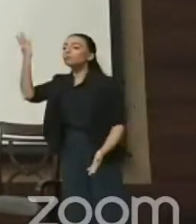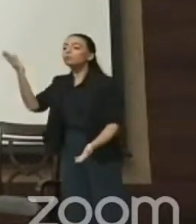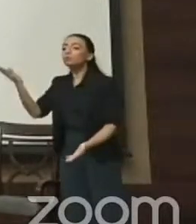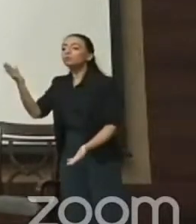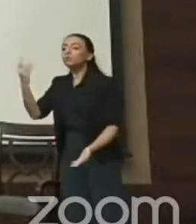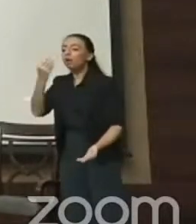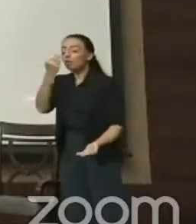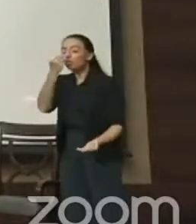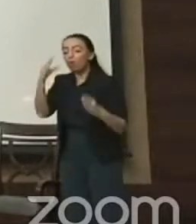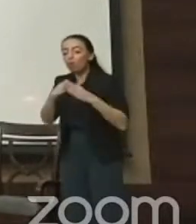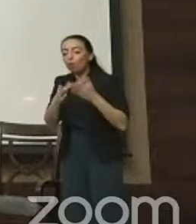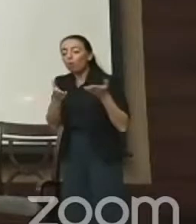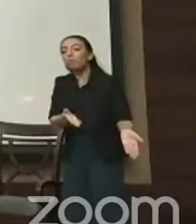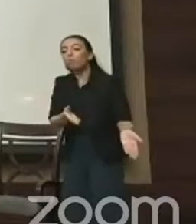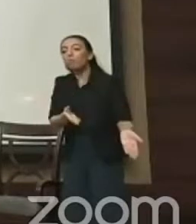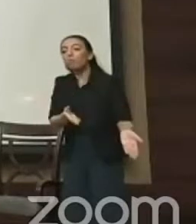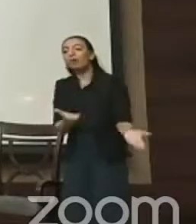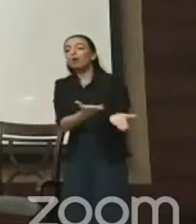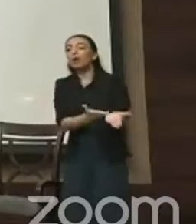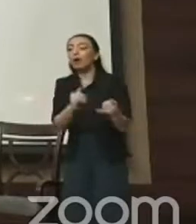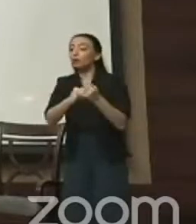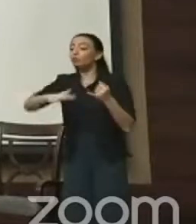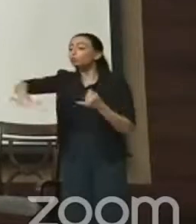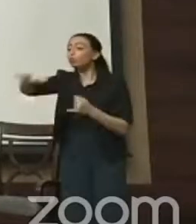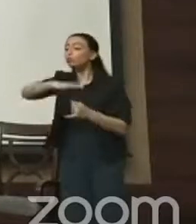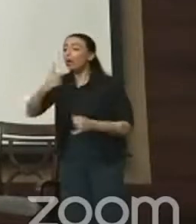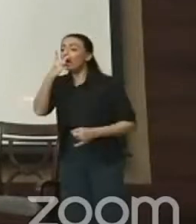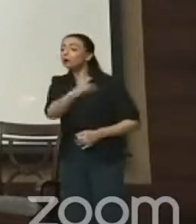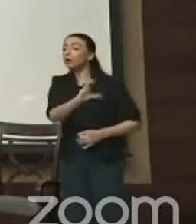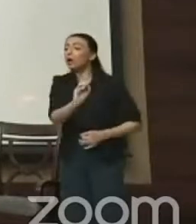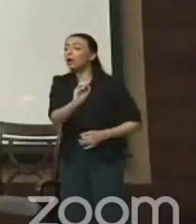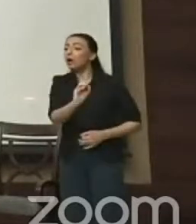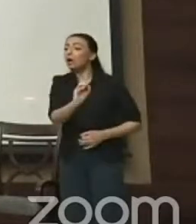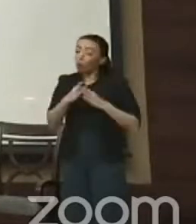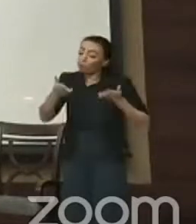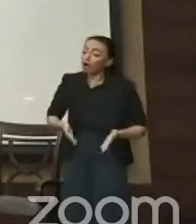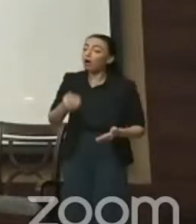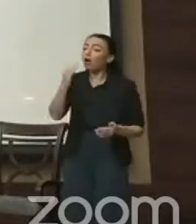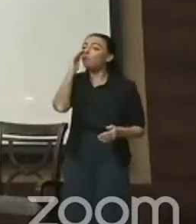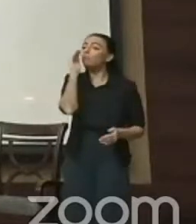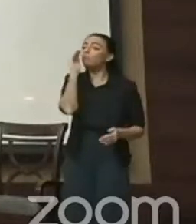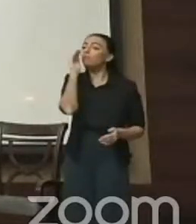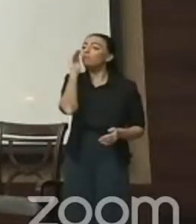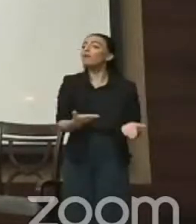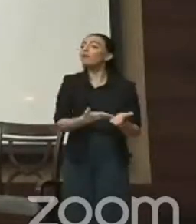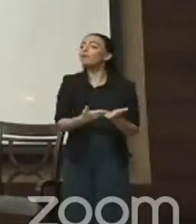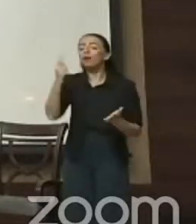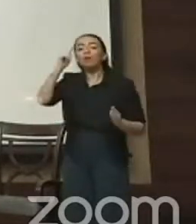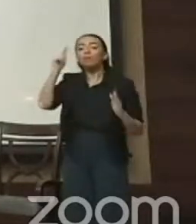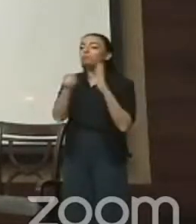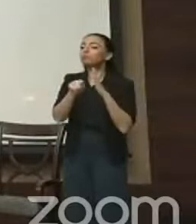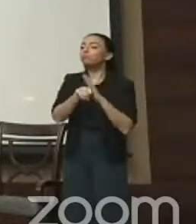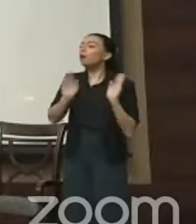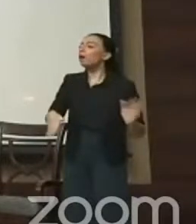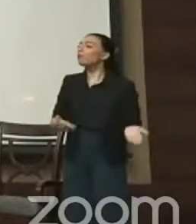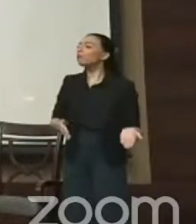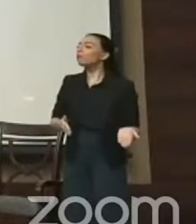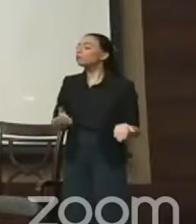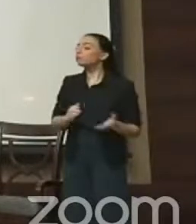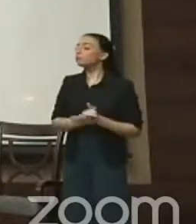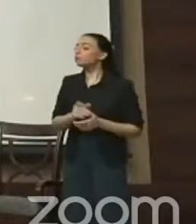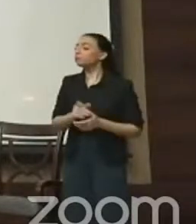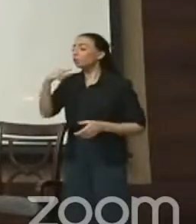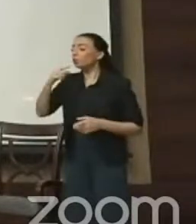identification program, a strong early identification program, the hospitals where a counselor will talk to the parent of a person